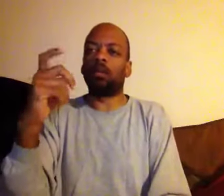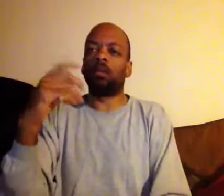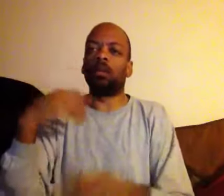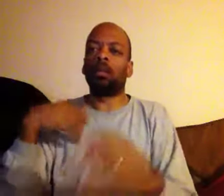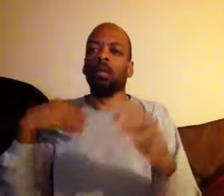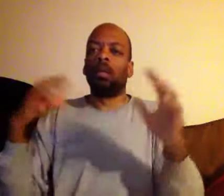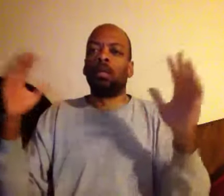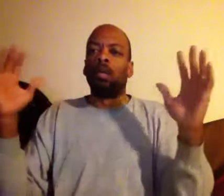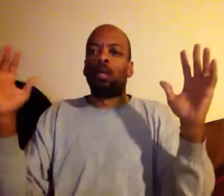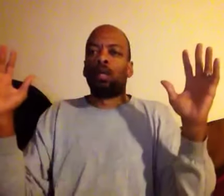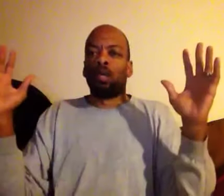jimmy